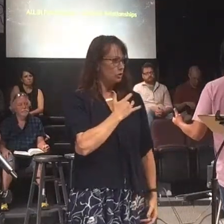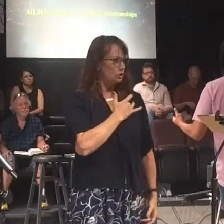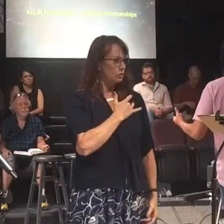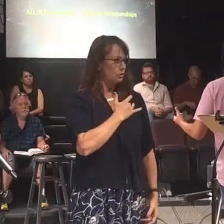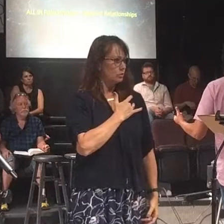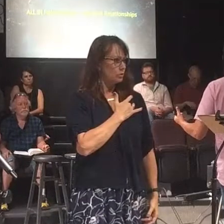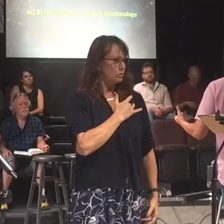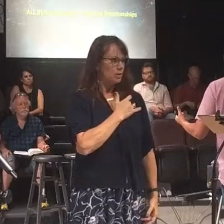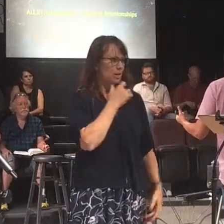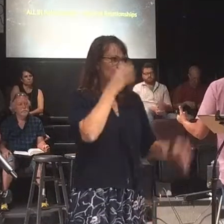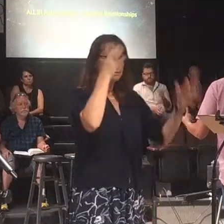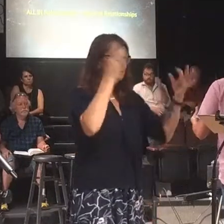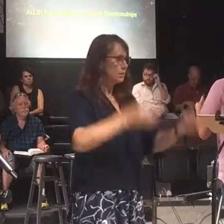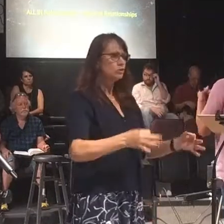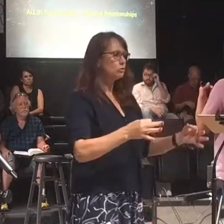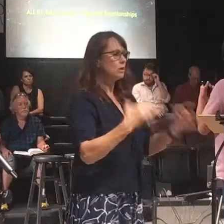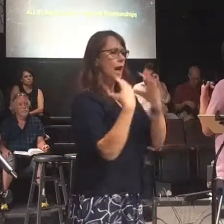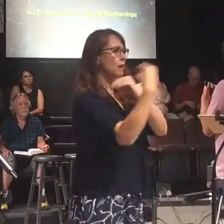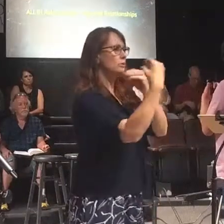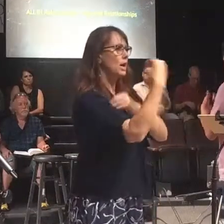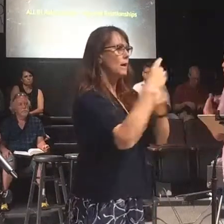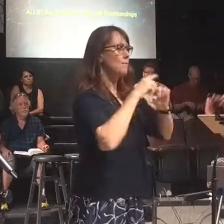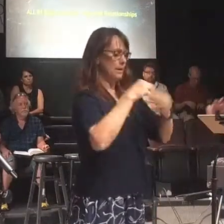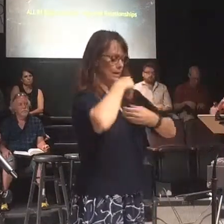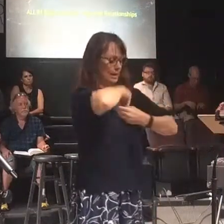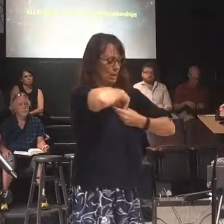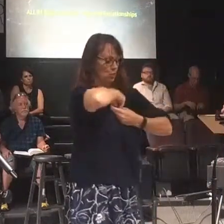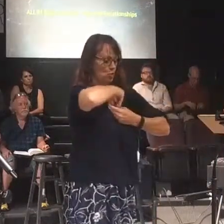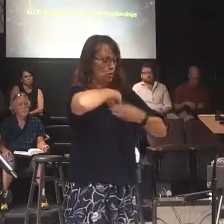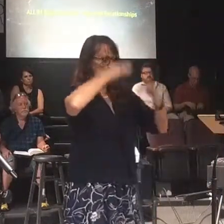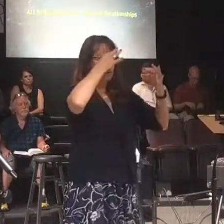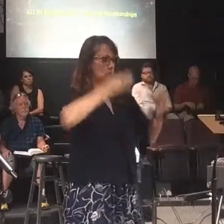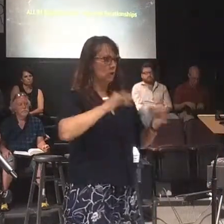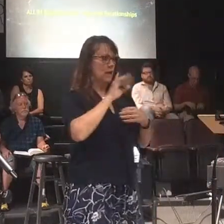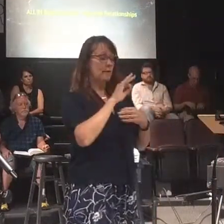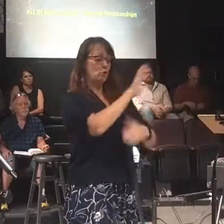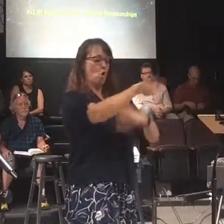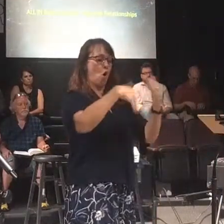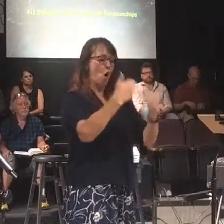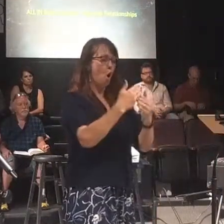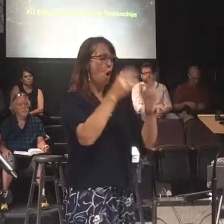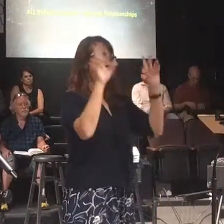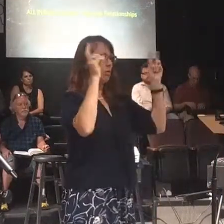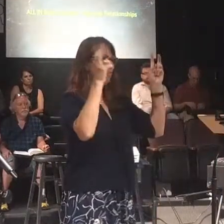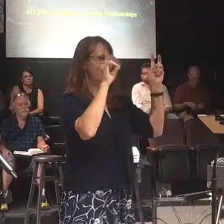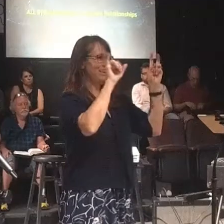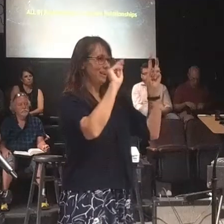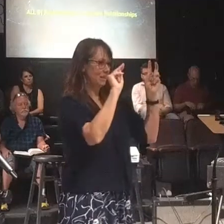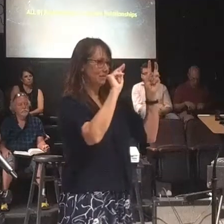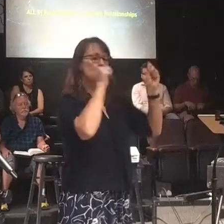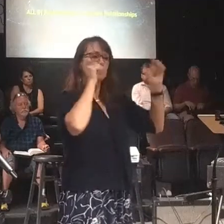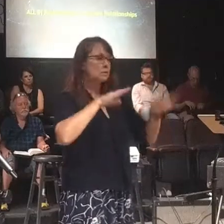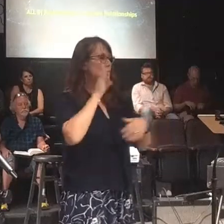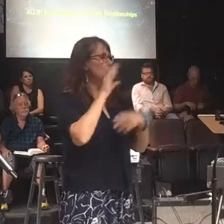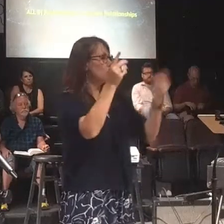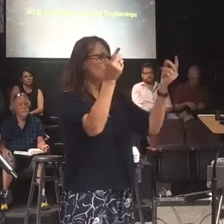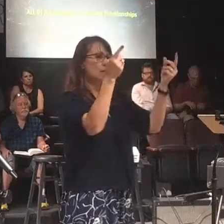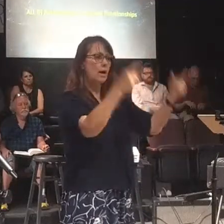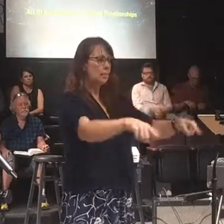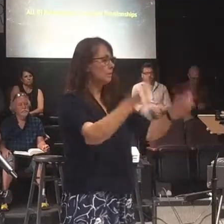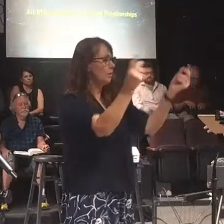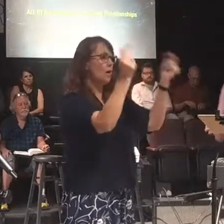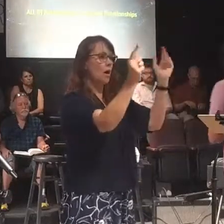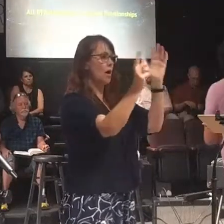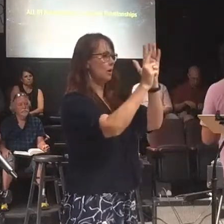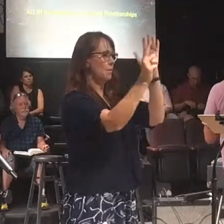yourself. Right? If you're all in a relationship, the blessings come automatically. Just like in